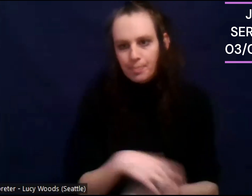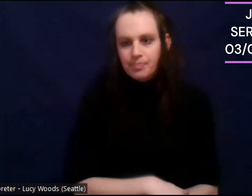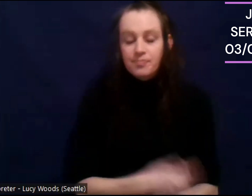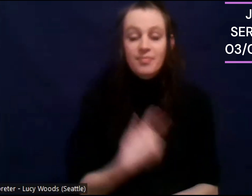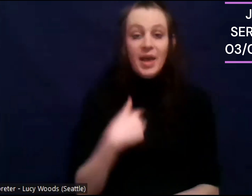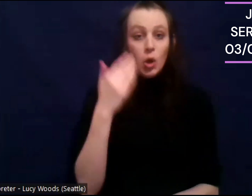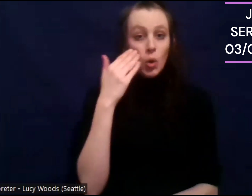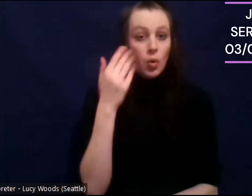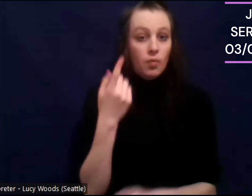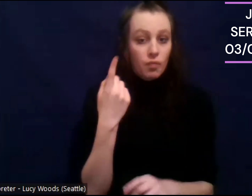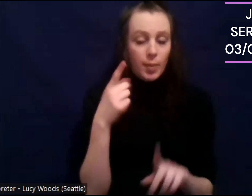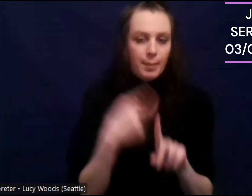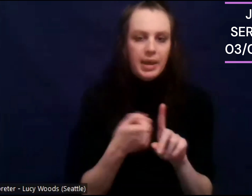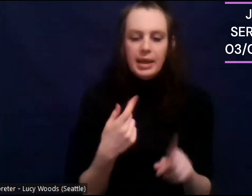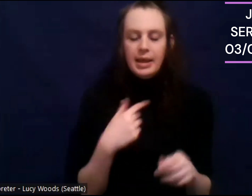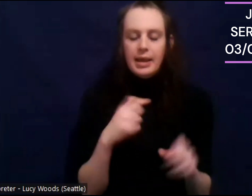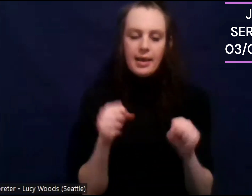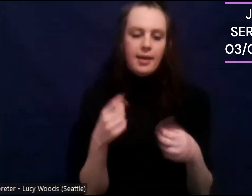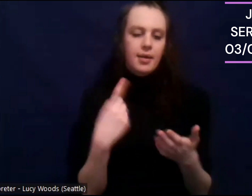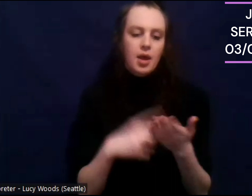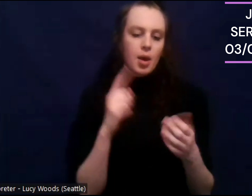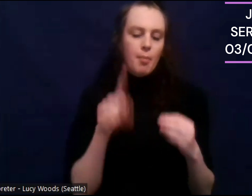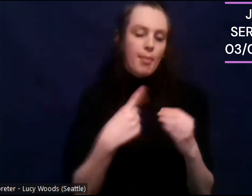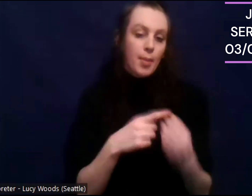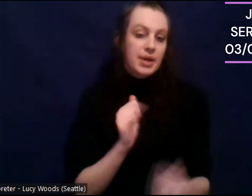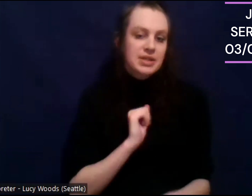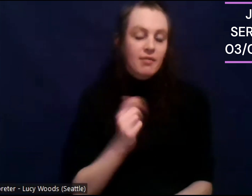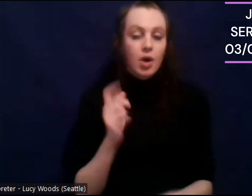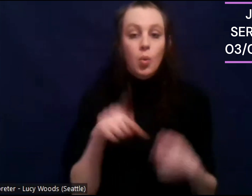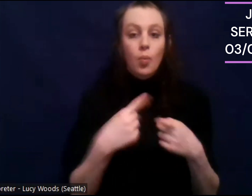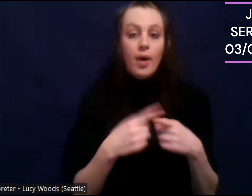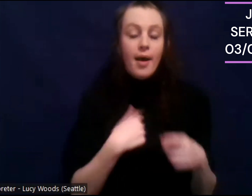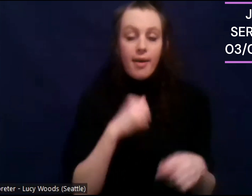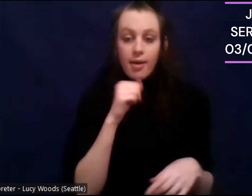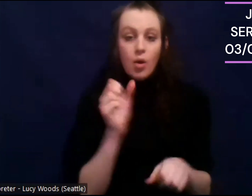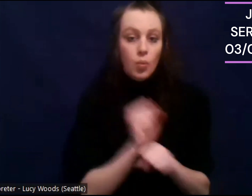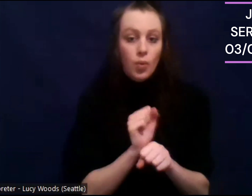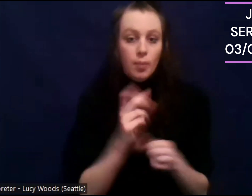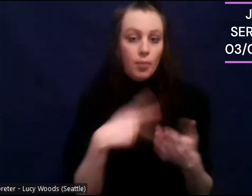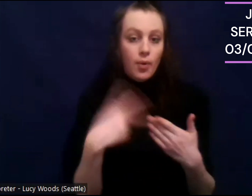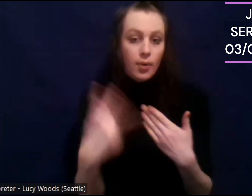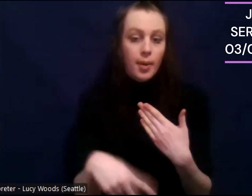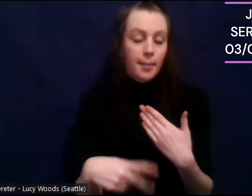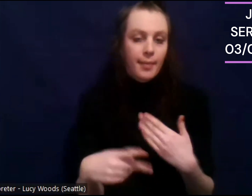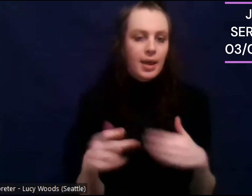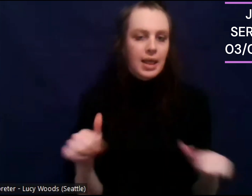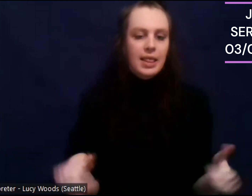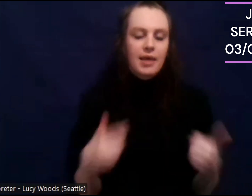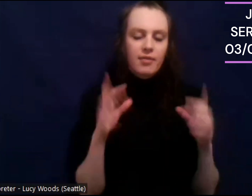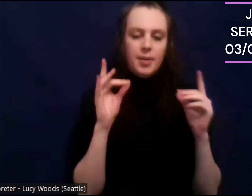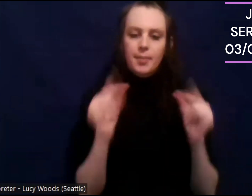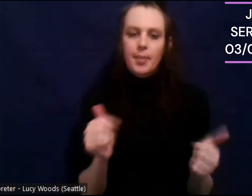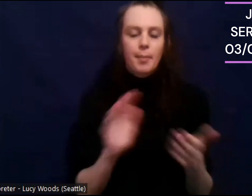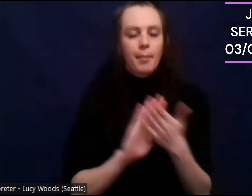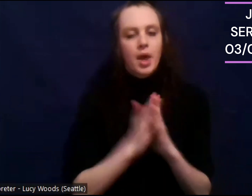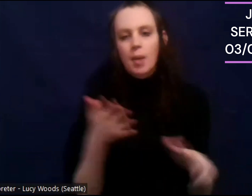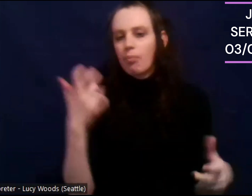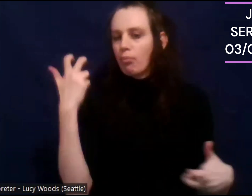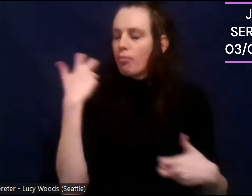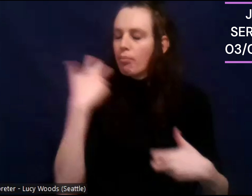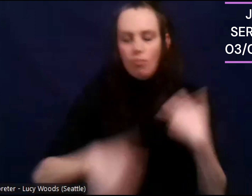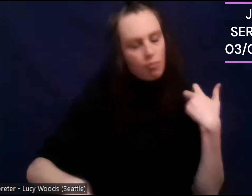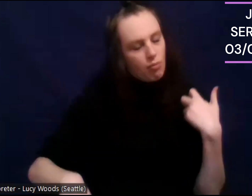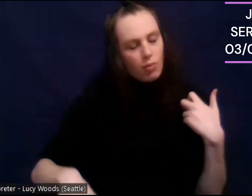I can only share for myself, when I'm not working this program, life immediately becomes so much more difficult and so much